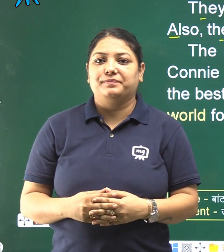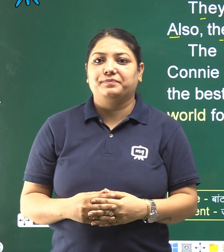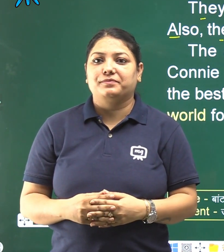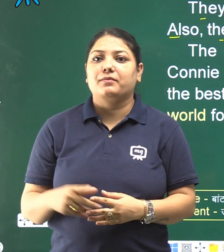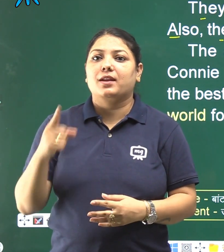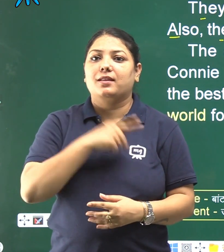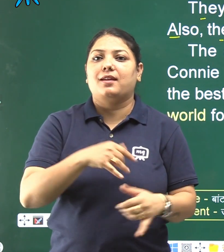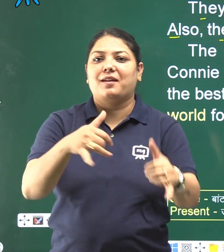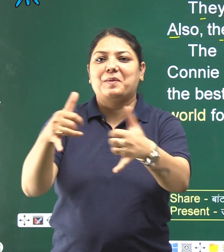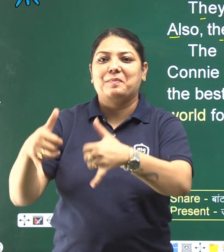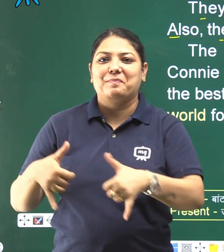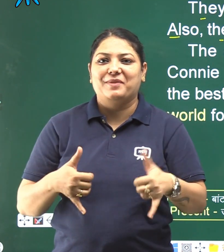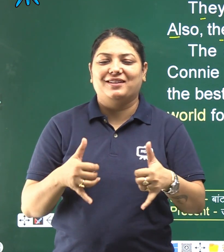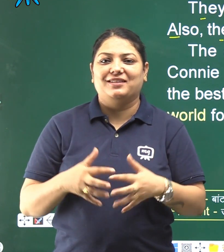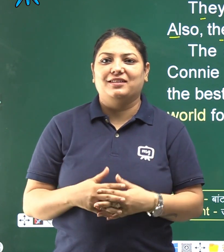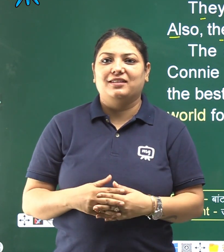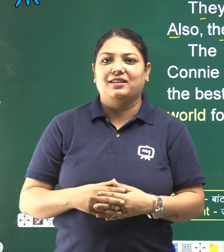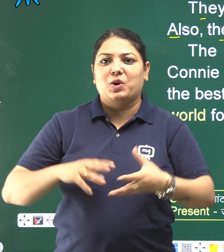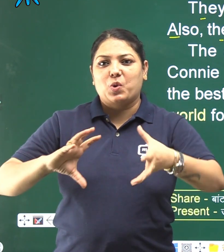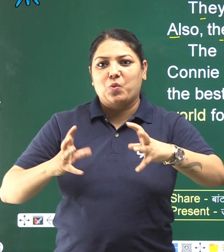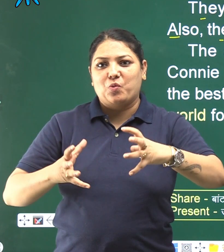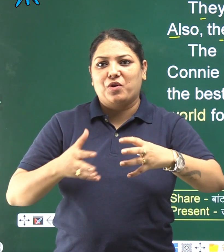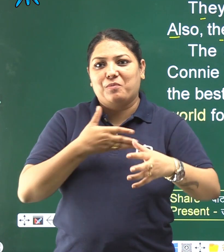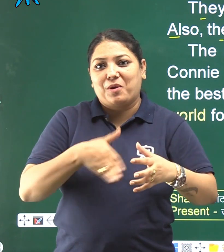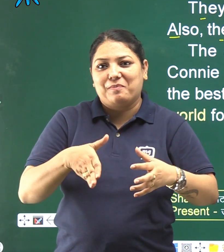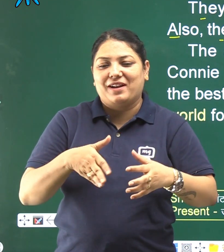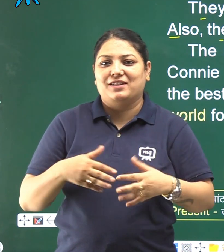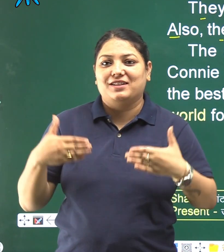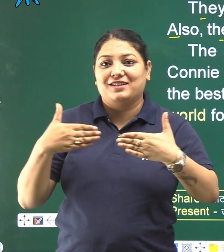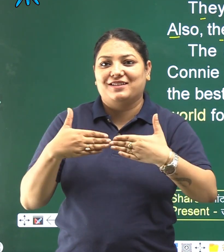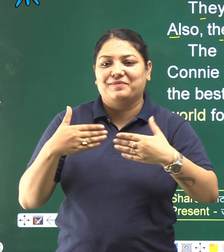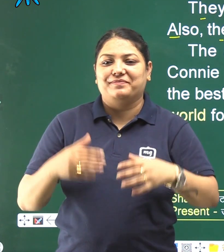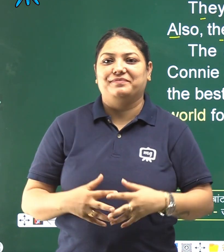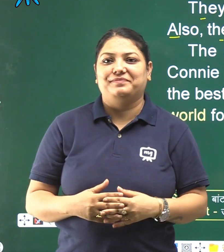they are playing a football match.